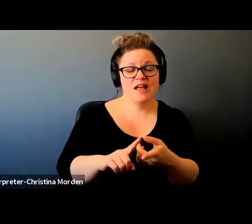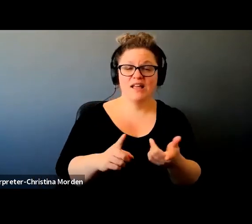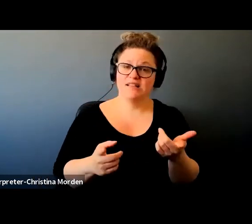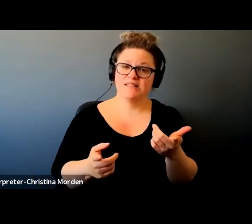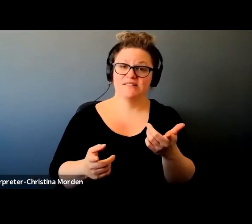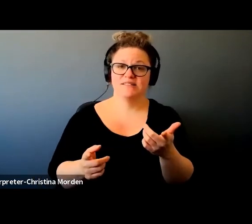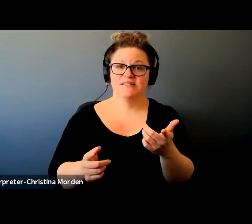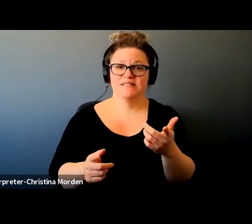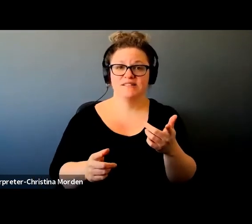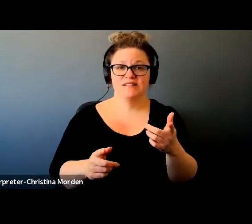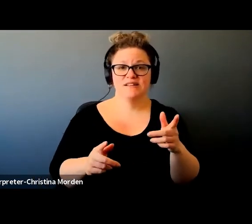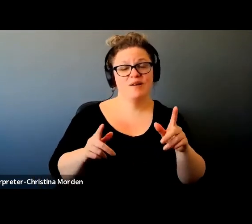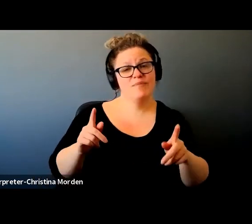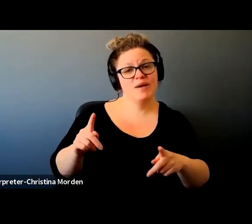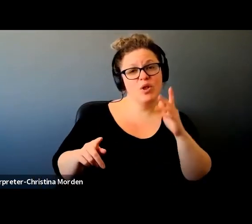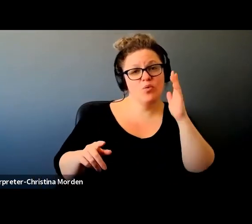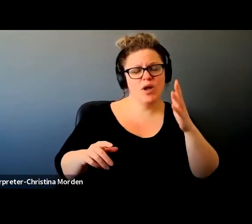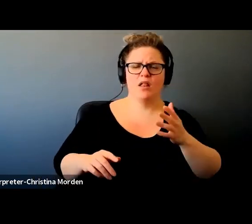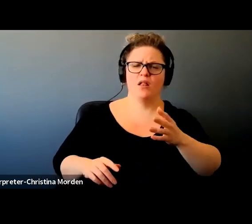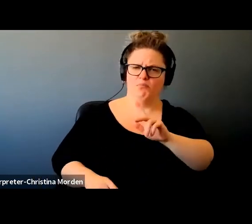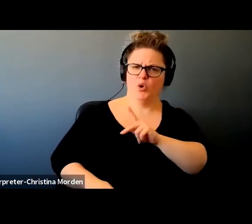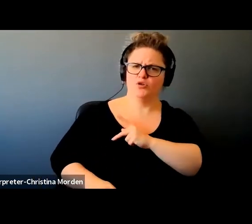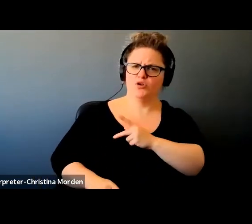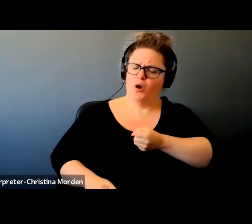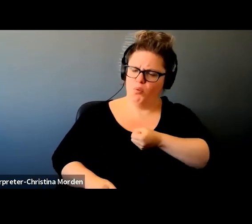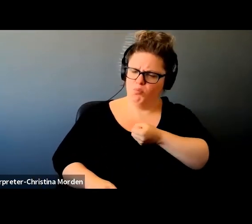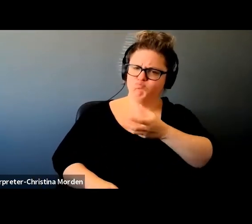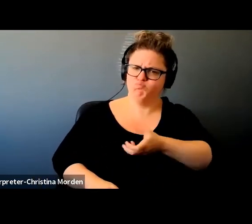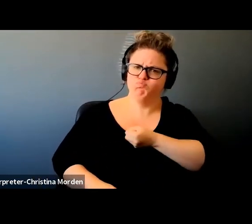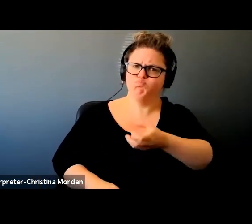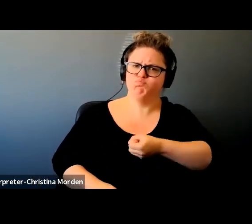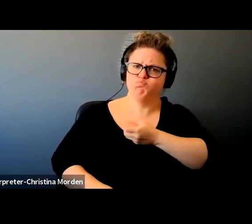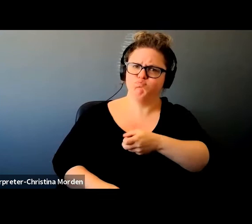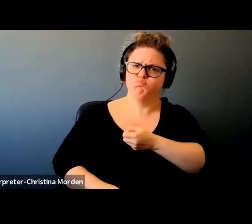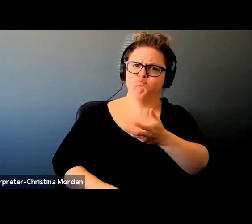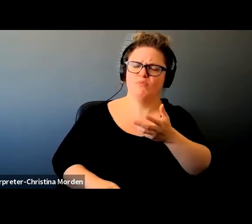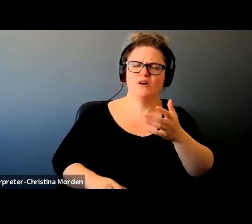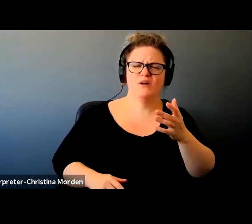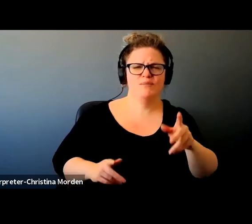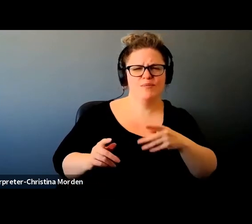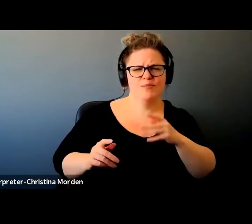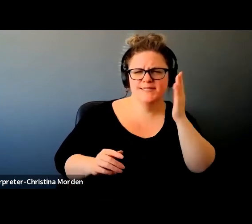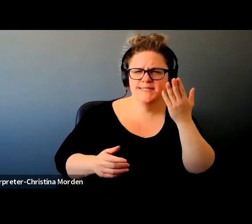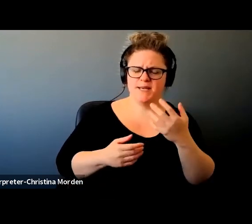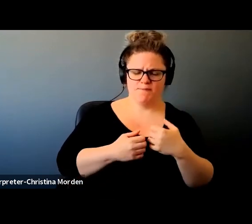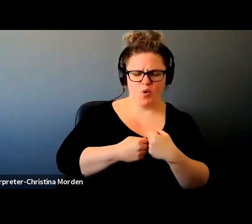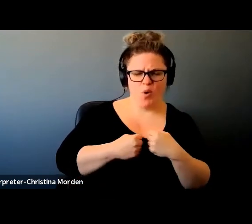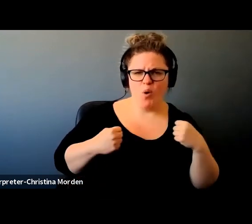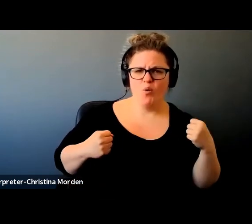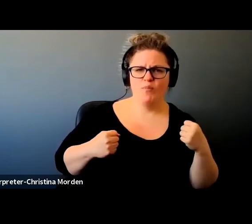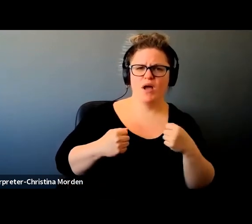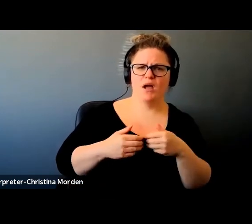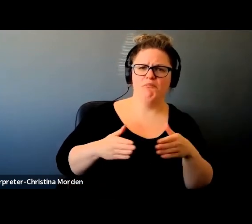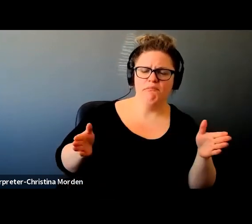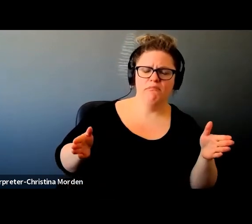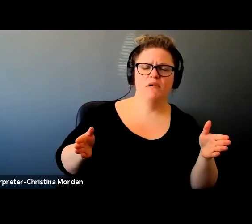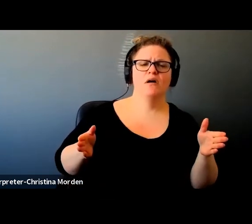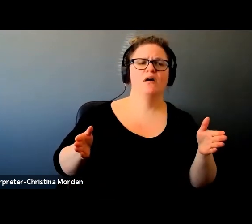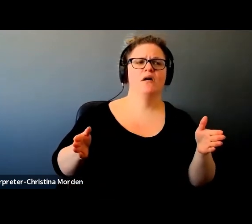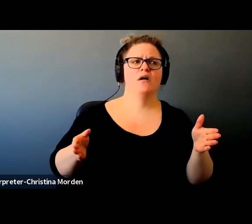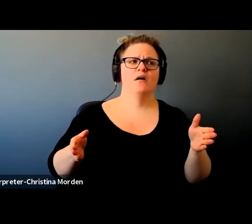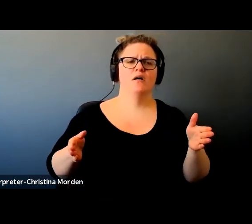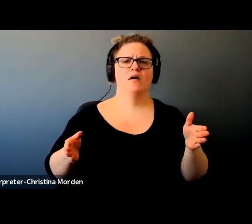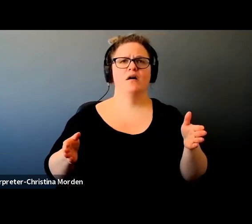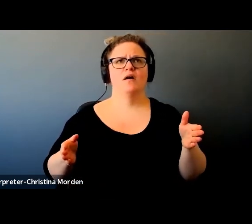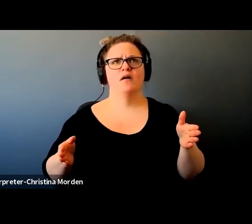oftentimes people will be talking about personal things as part of their work, and they seem very open. And there's a big component of the